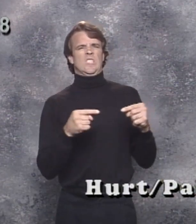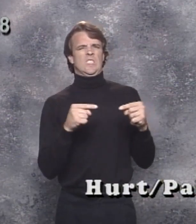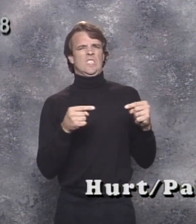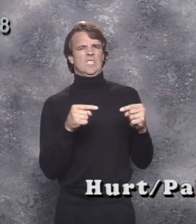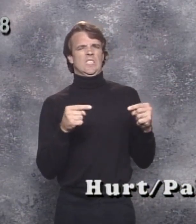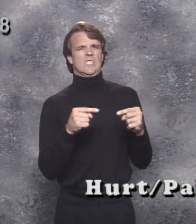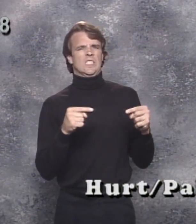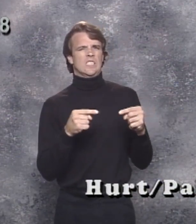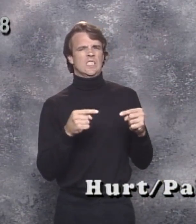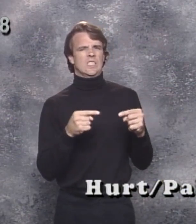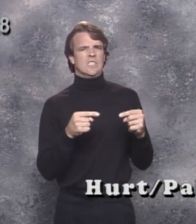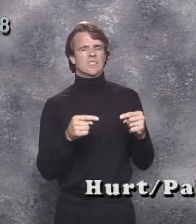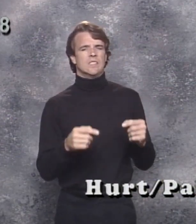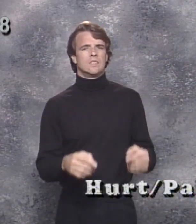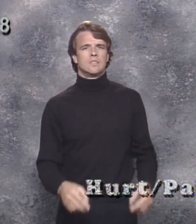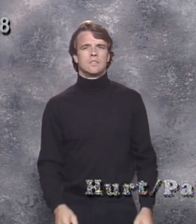Hurt or pain.